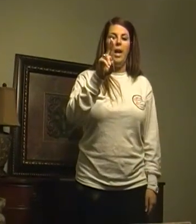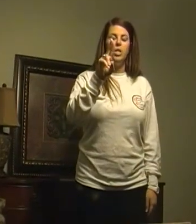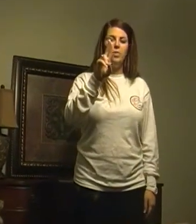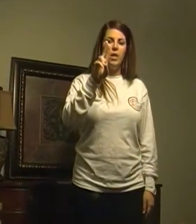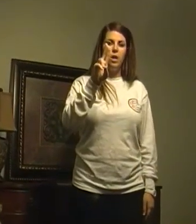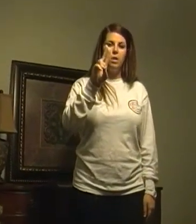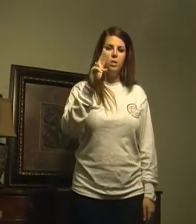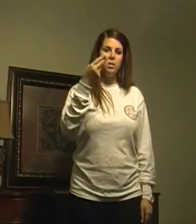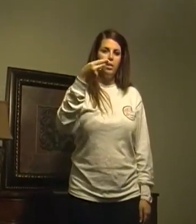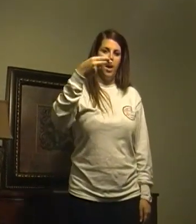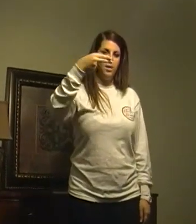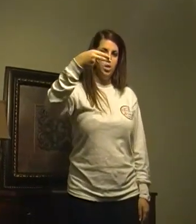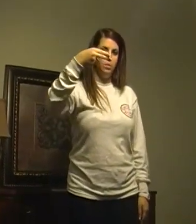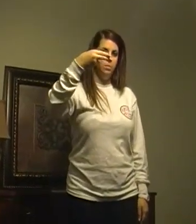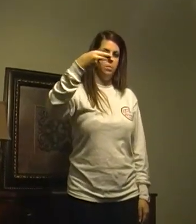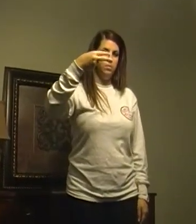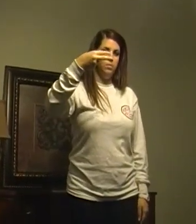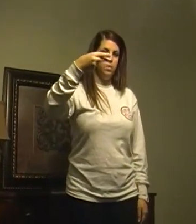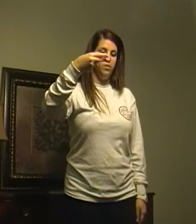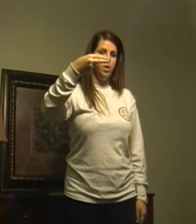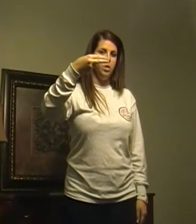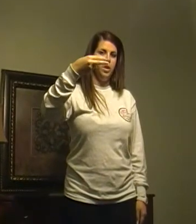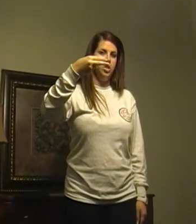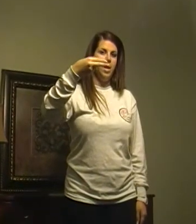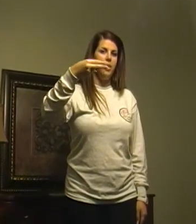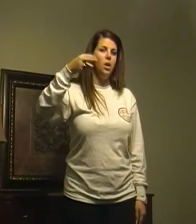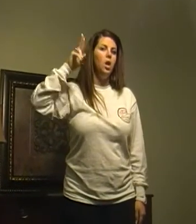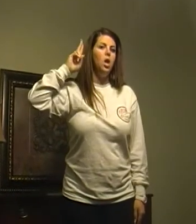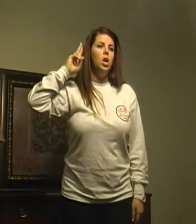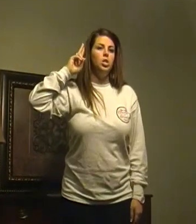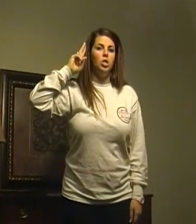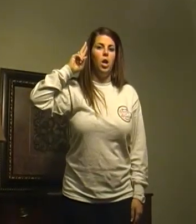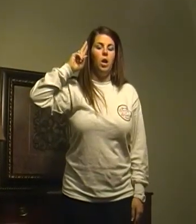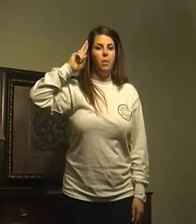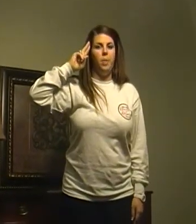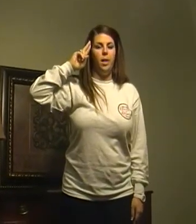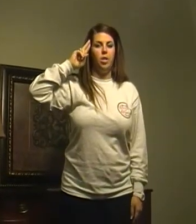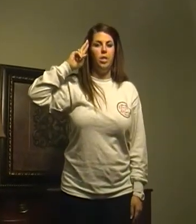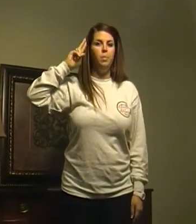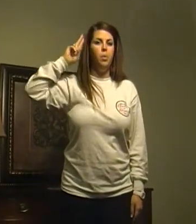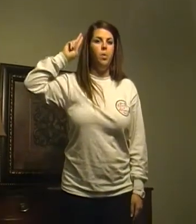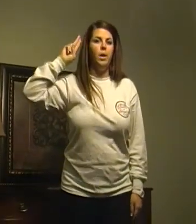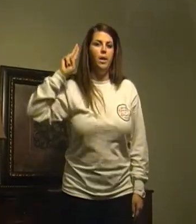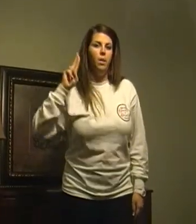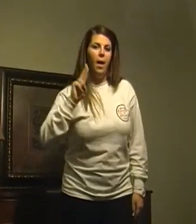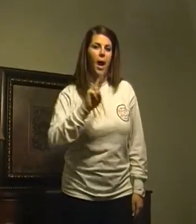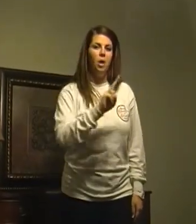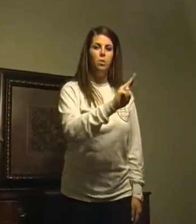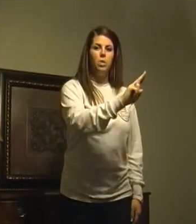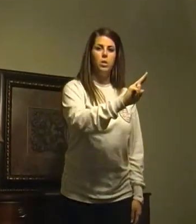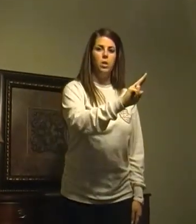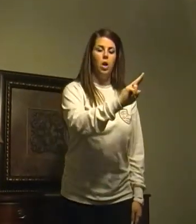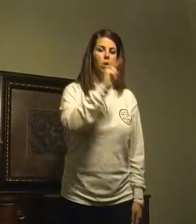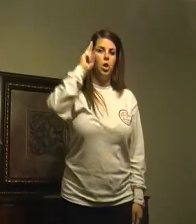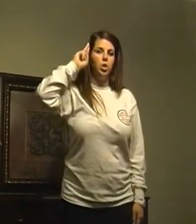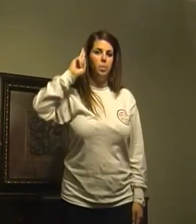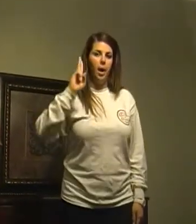H fingers, okay, your first two fingers together. Start up at your temple and go out across your